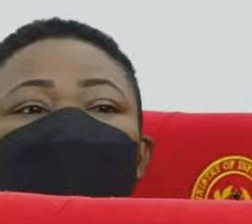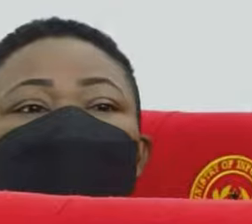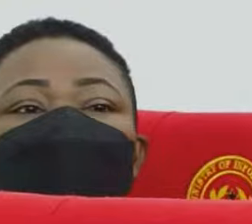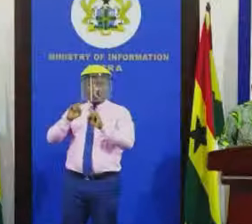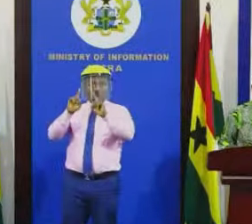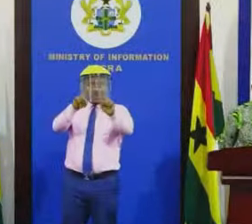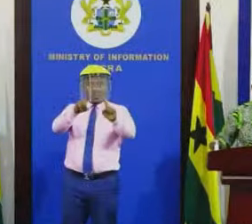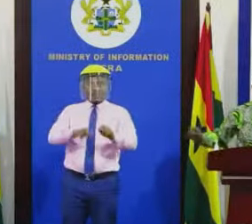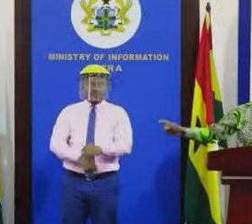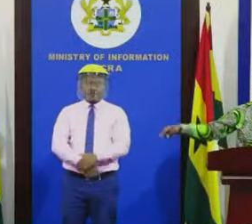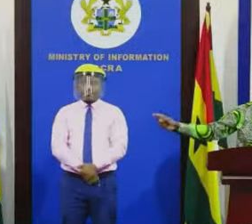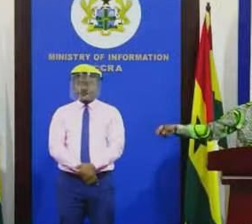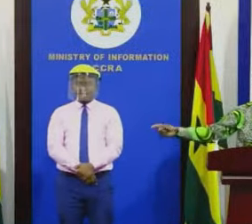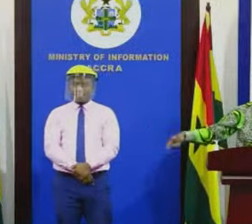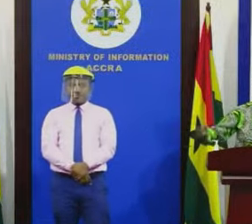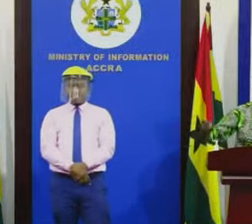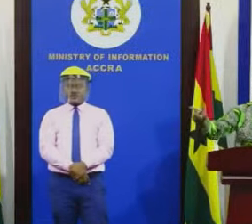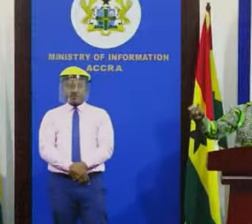that matter.